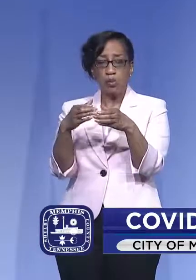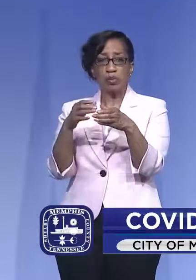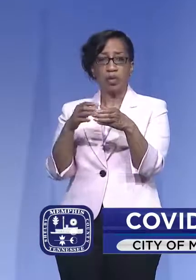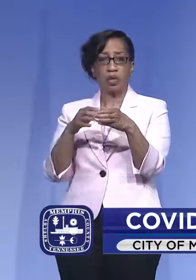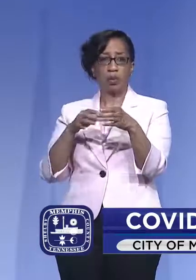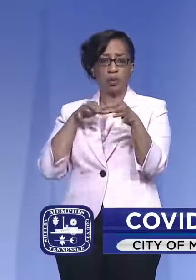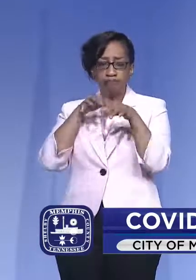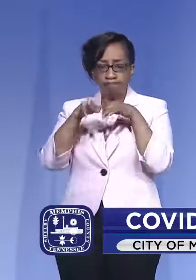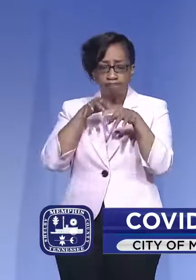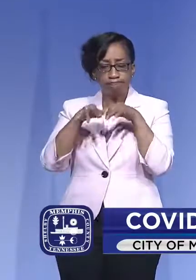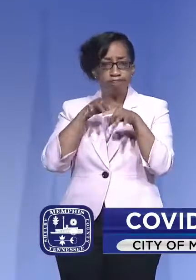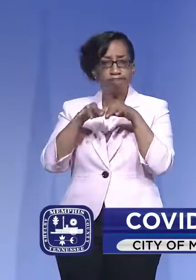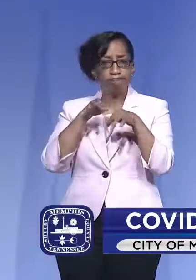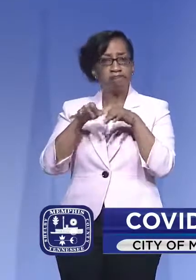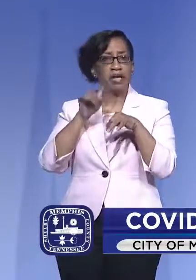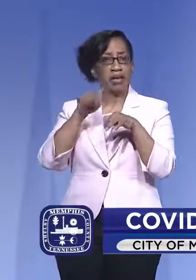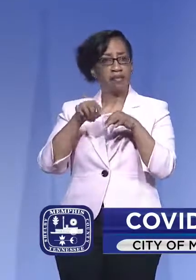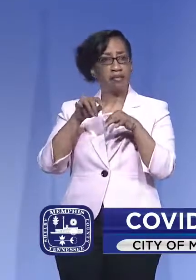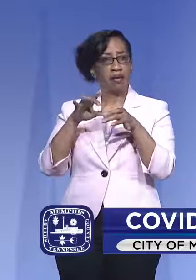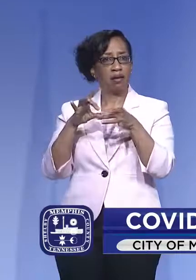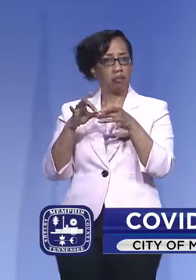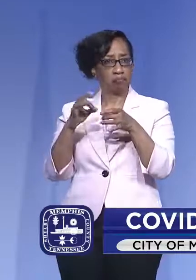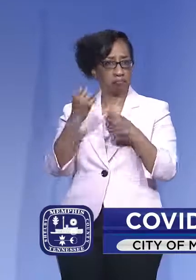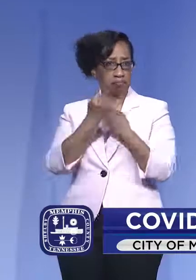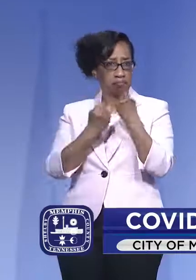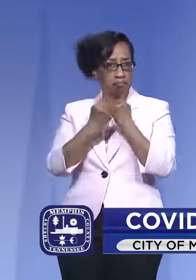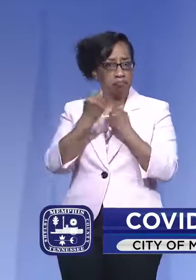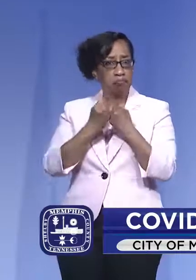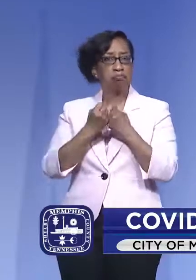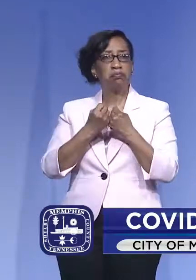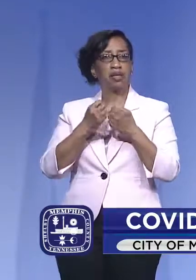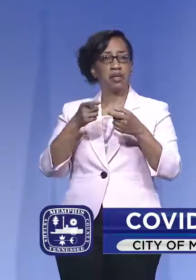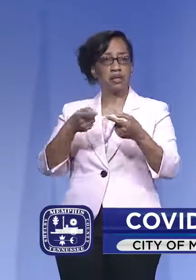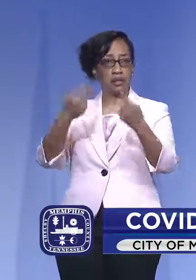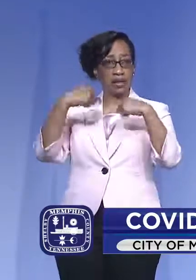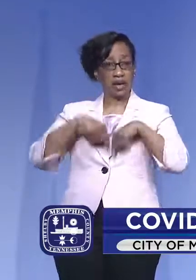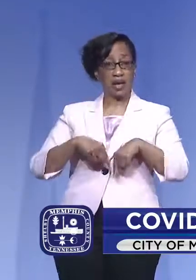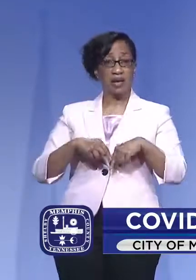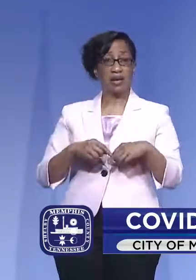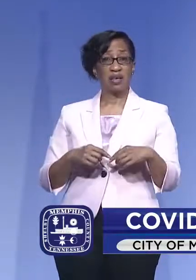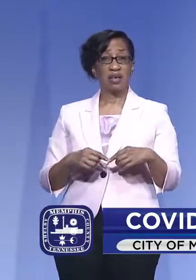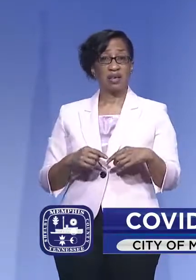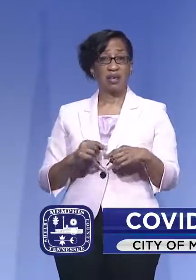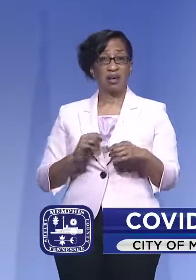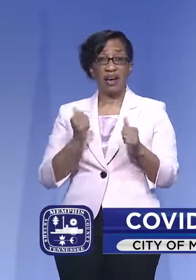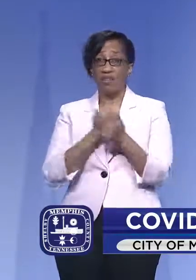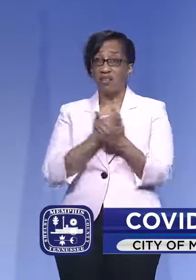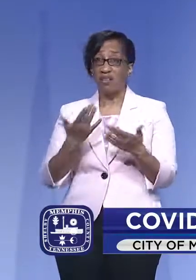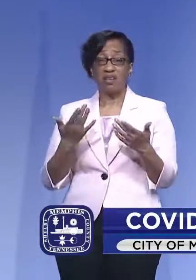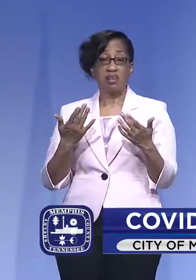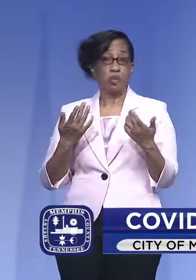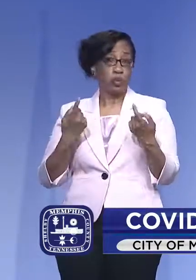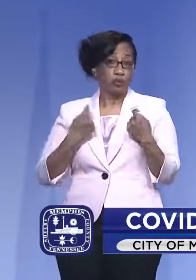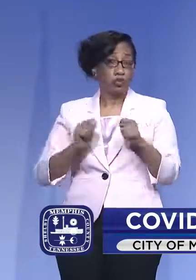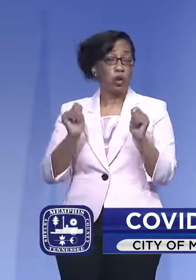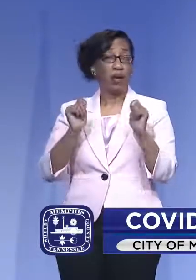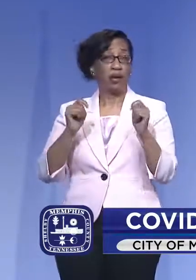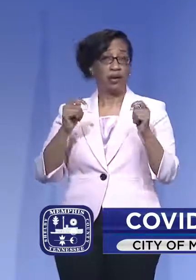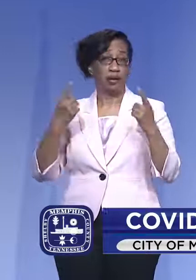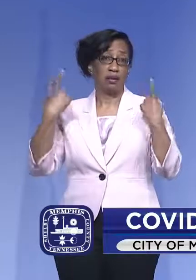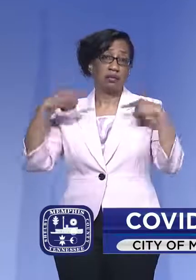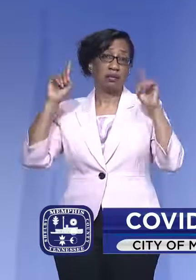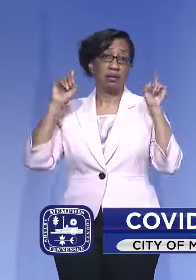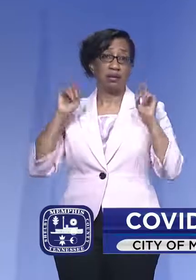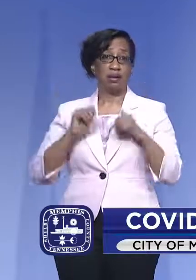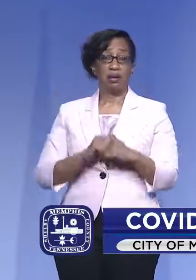that worked. The question is not whether any one of them worked, because I think they all have had some effect. The question is the scale of